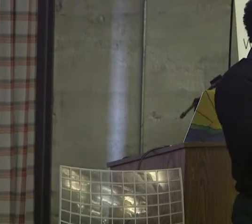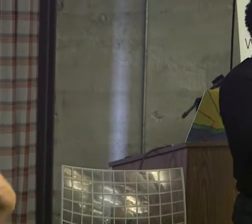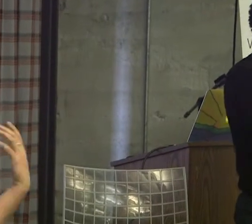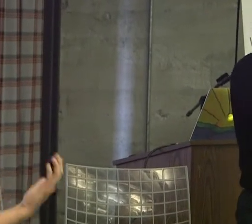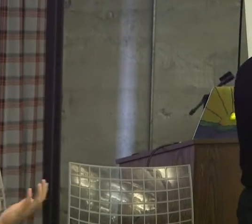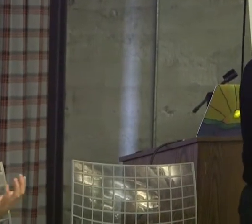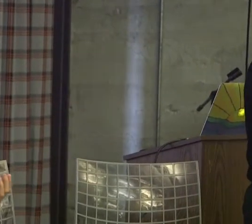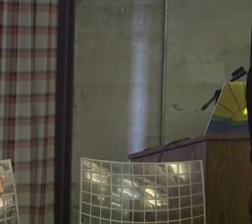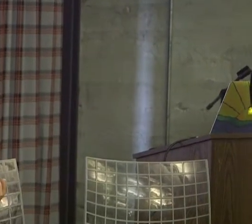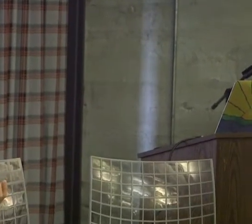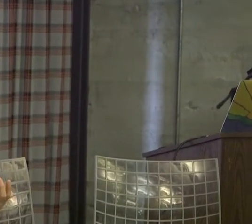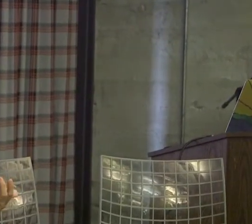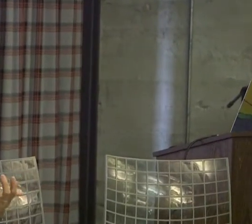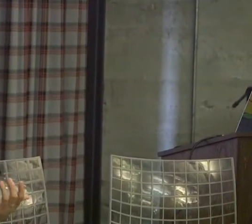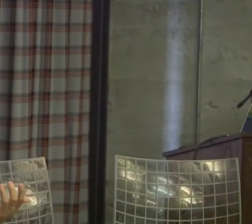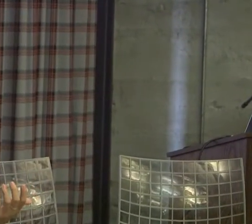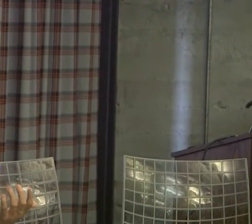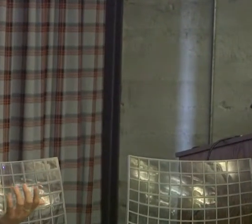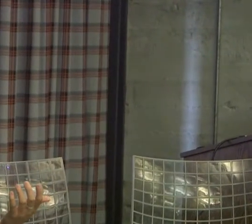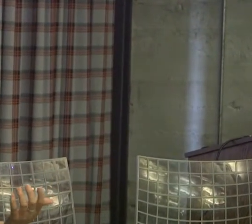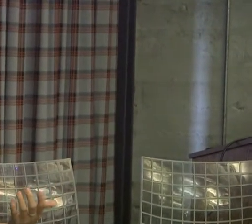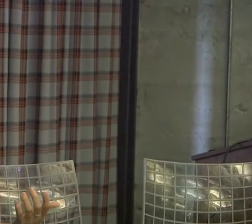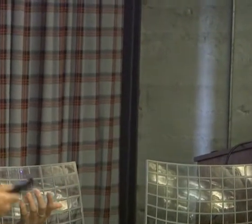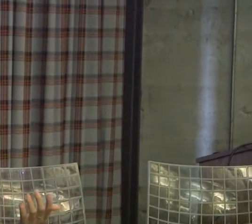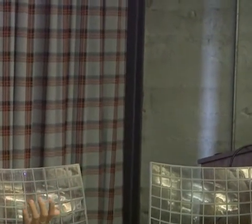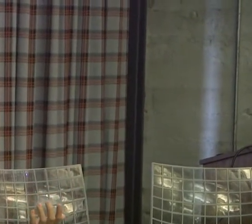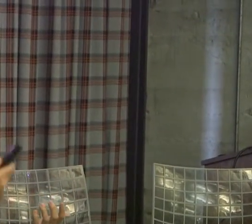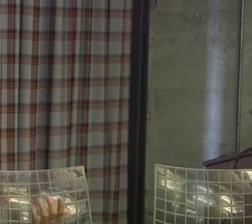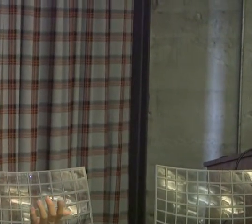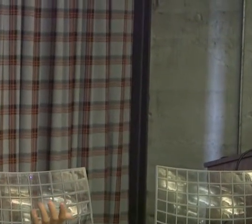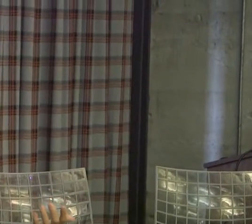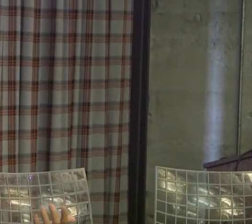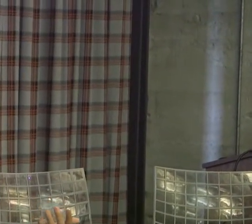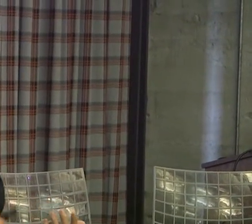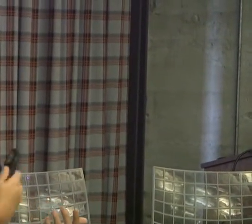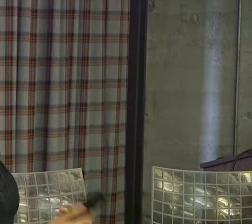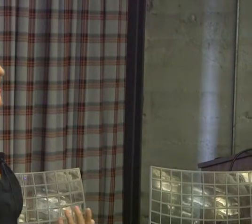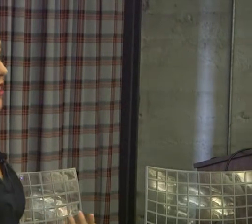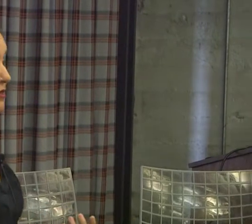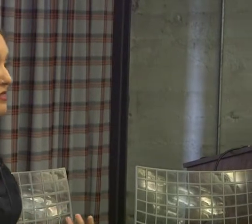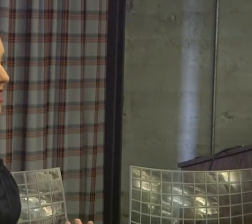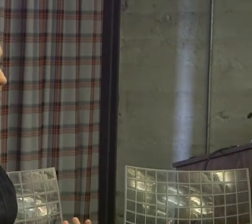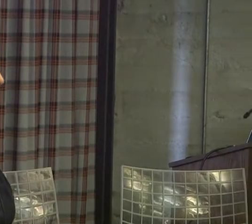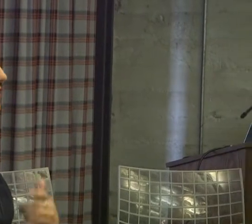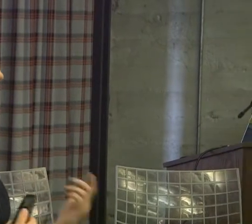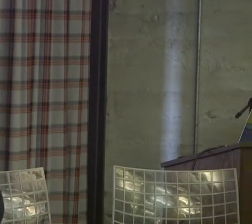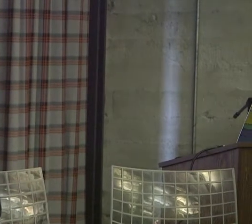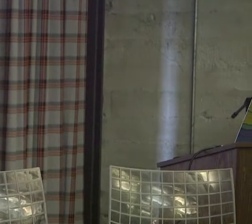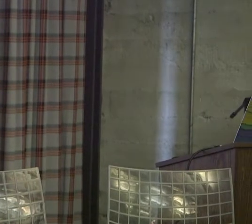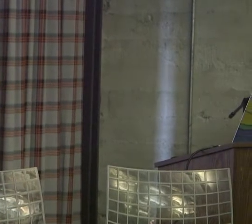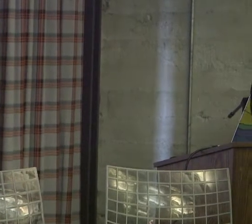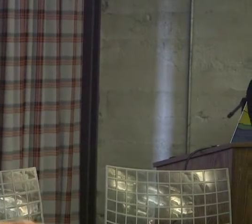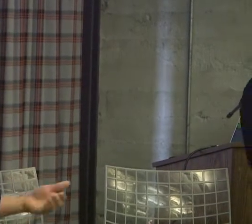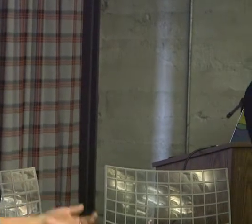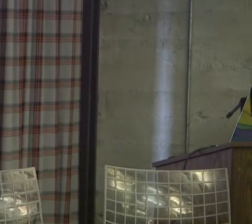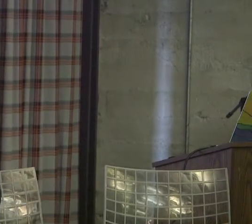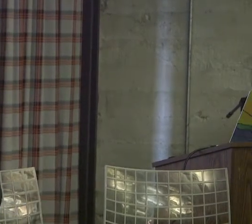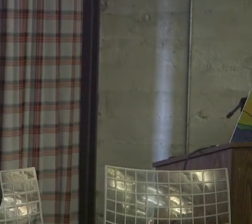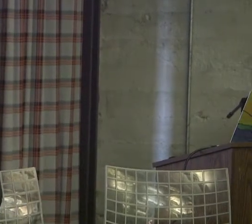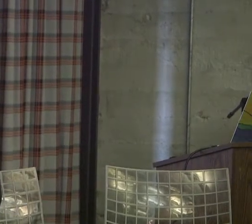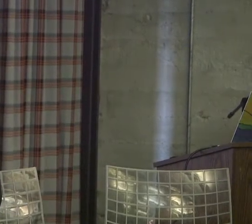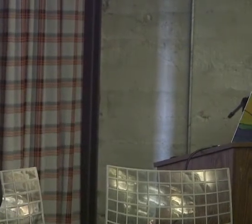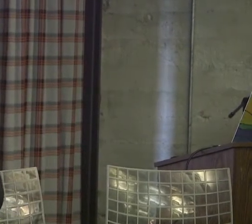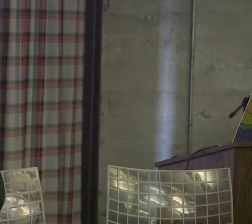minority, and we know this is true. Judges that have daughters tend to be more pro-female. CEOs that have daughters also tend to support more